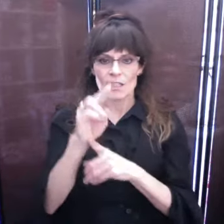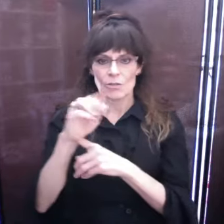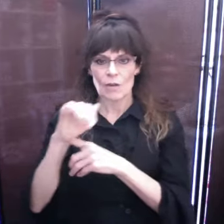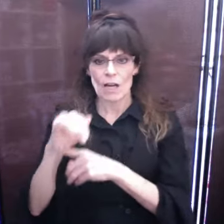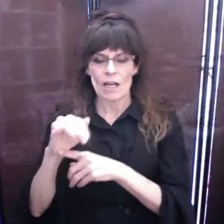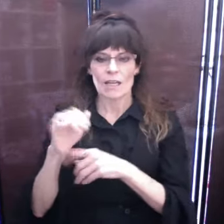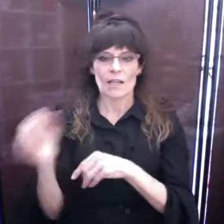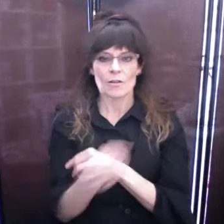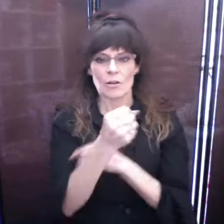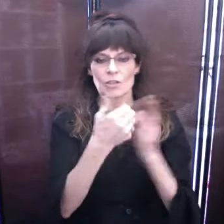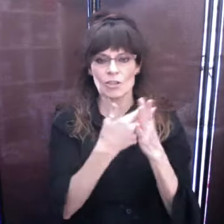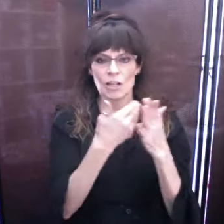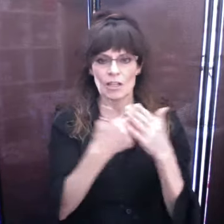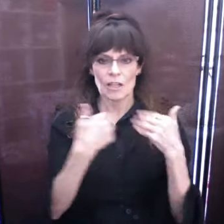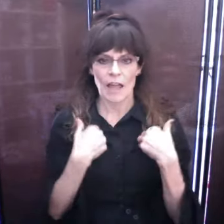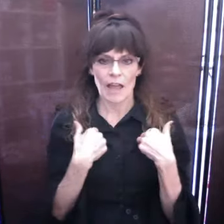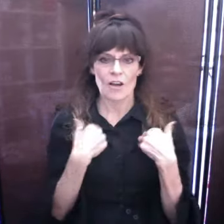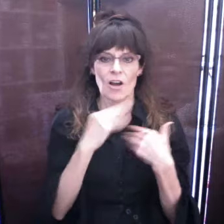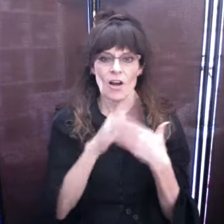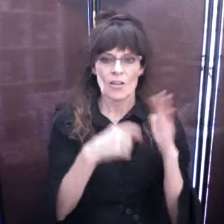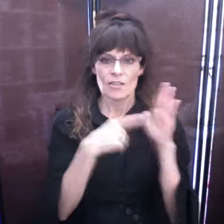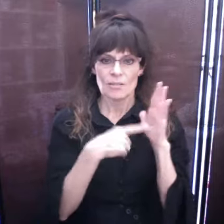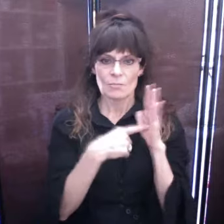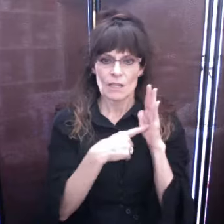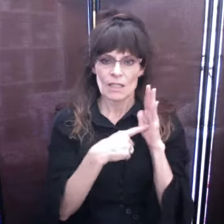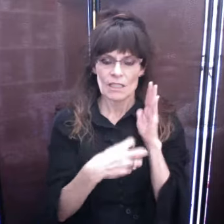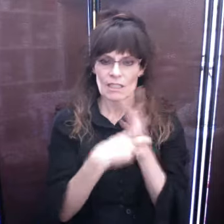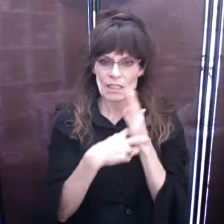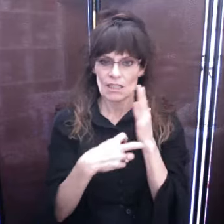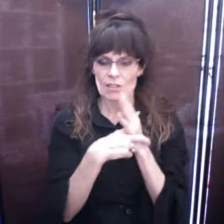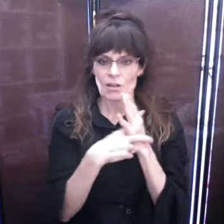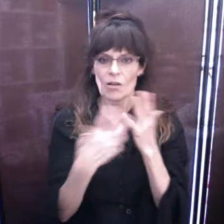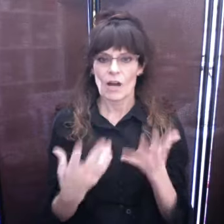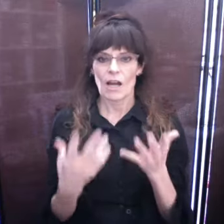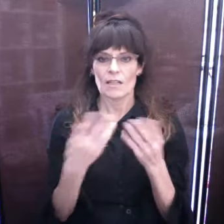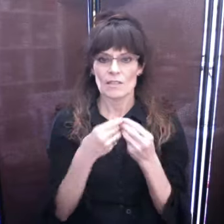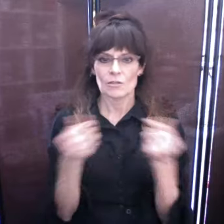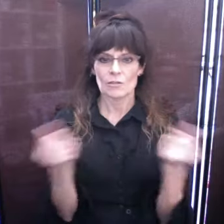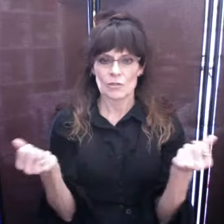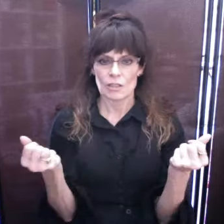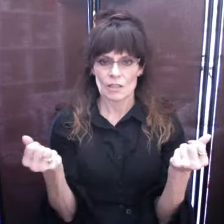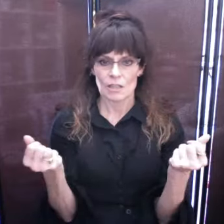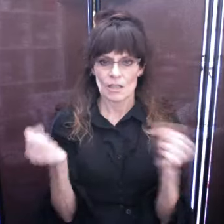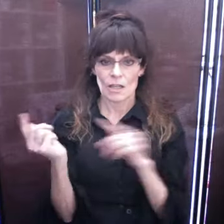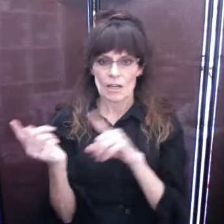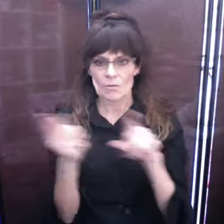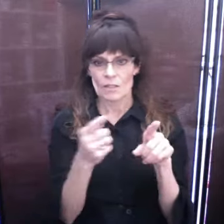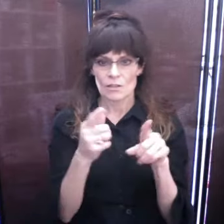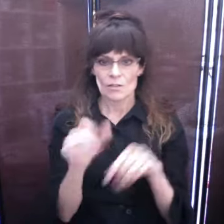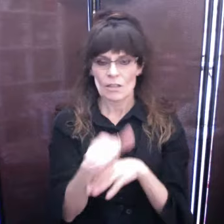and you're going to have all these fines. And I didn't know how to pay those and manage that. So problem solution. I went to alternative high school downtown. I just moved